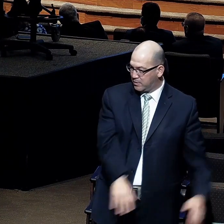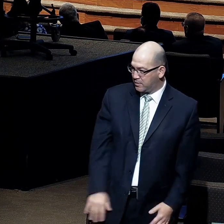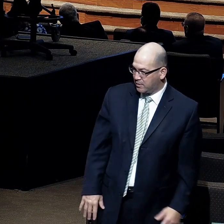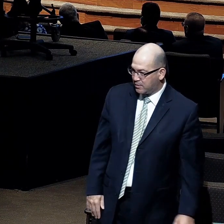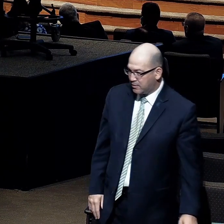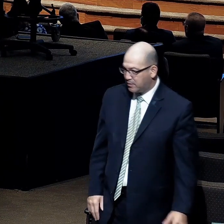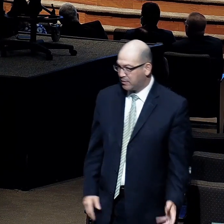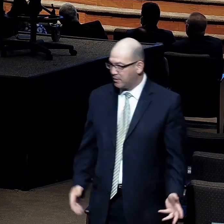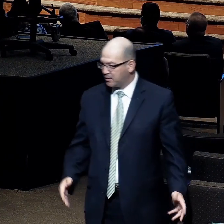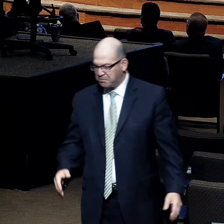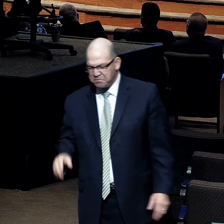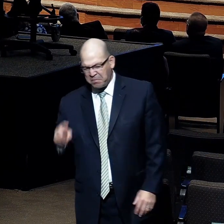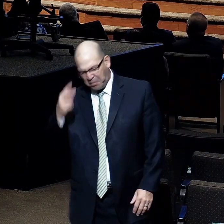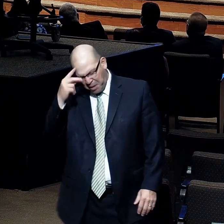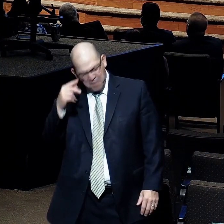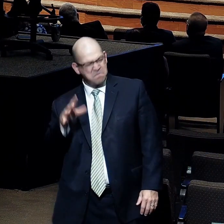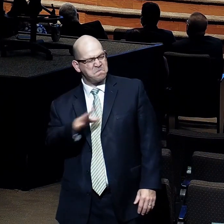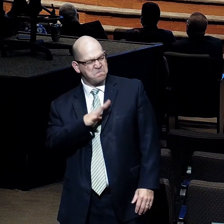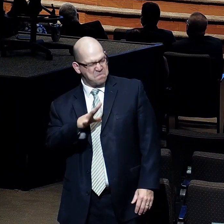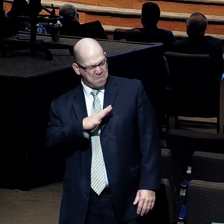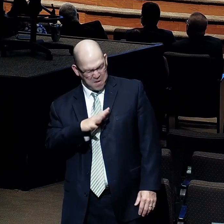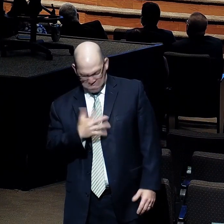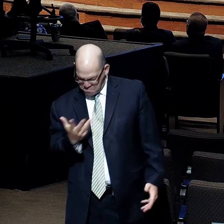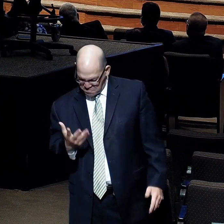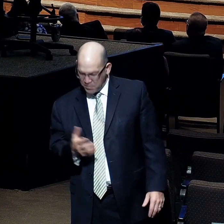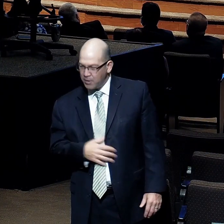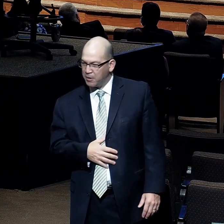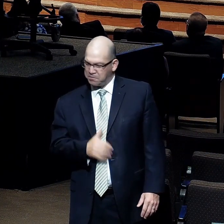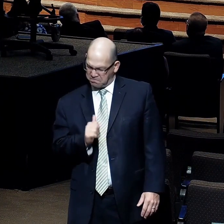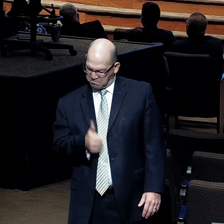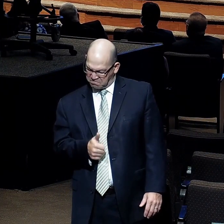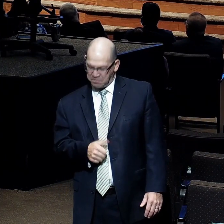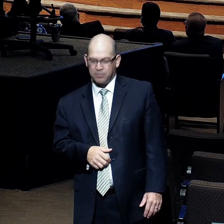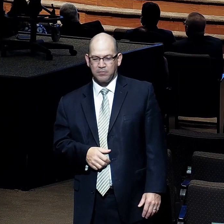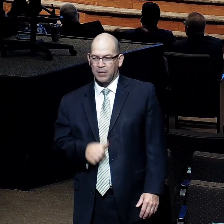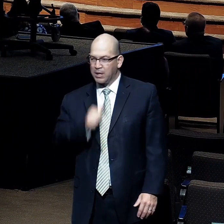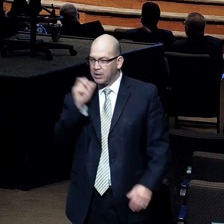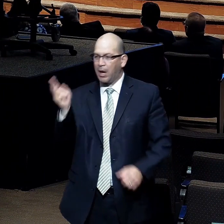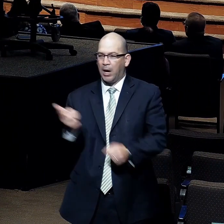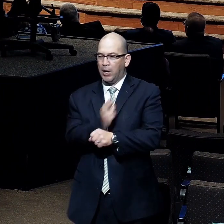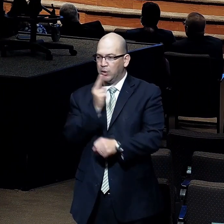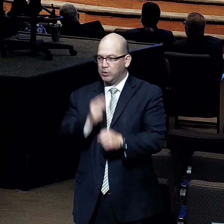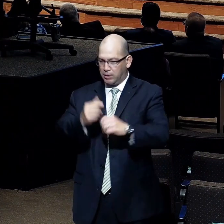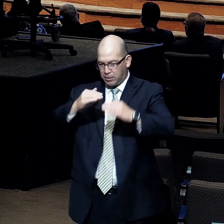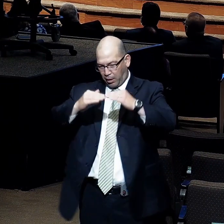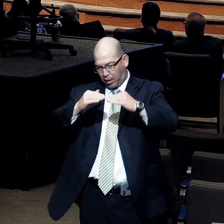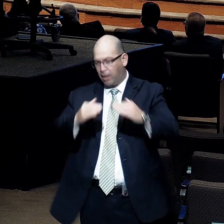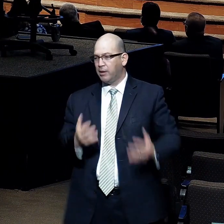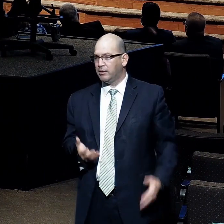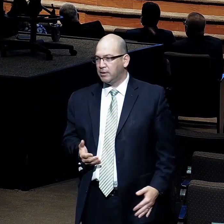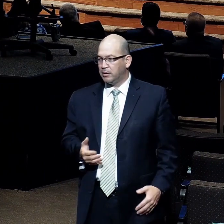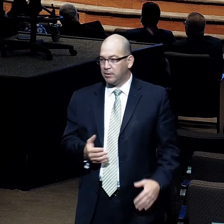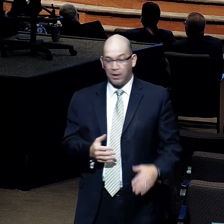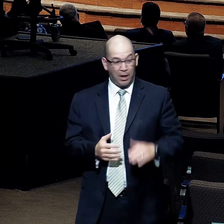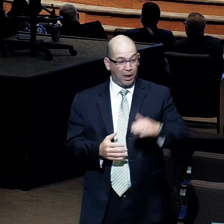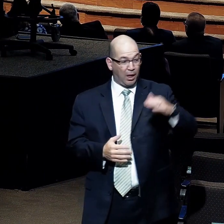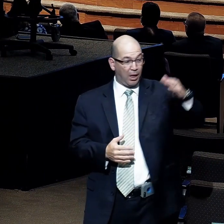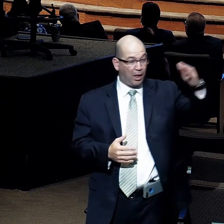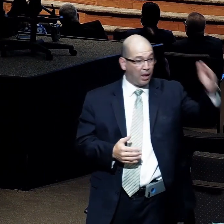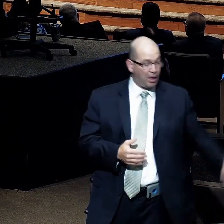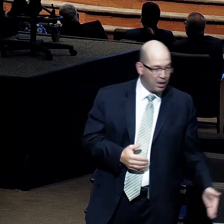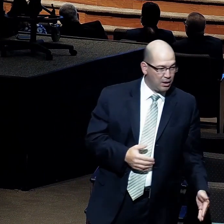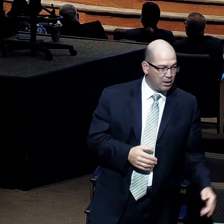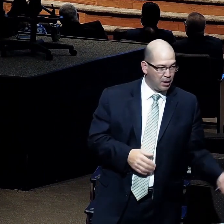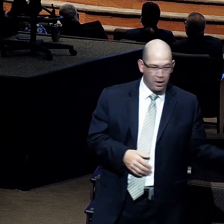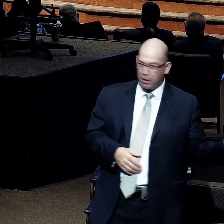Yes, it looked good, right? It looked good. And as I kept going on, doing it as fast as I can, I finally got to the end of the wall, and I looked back, and I went,